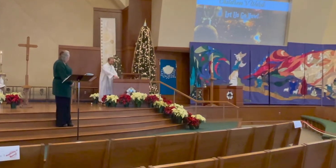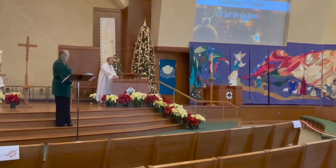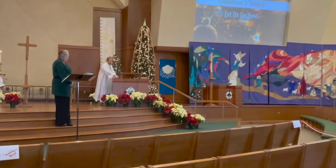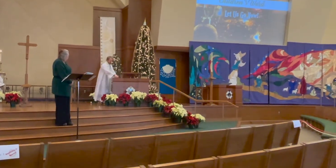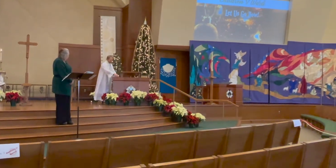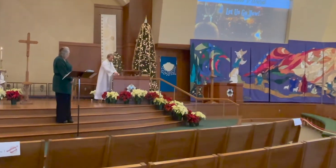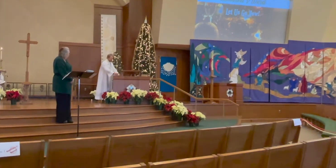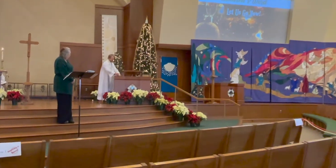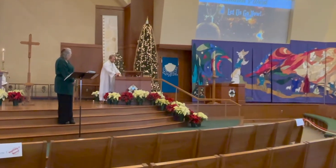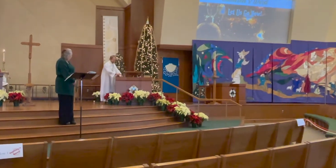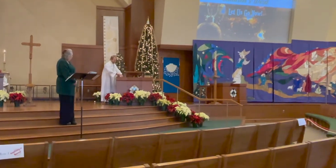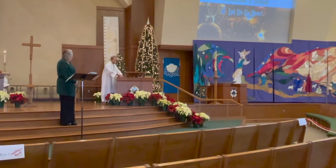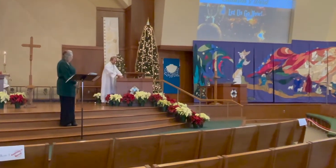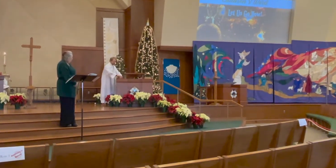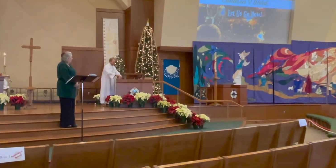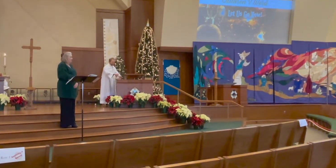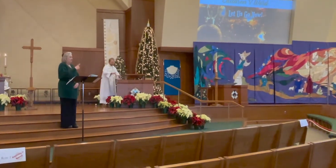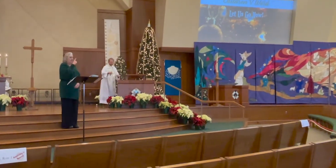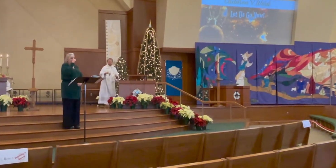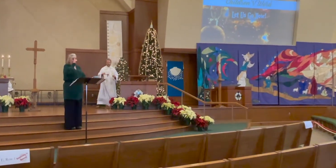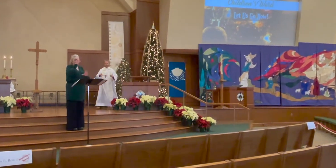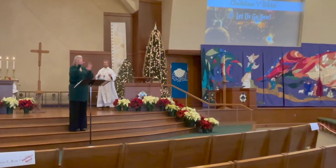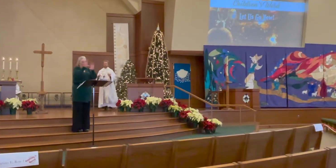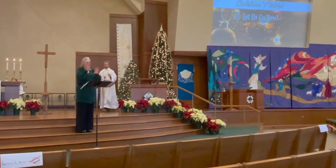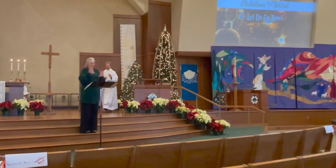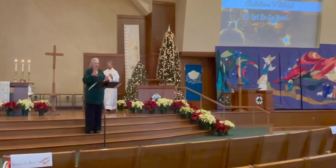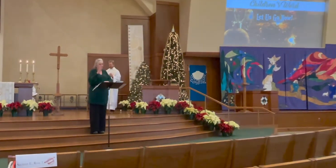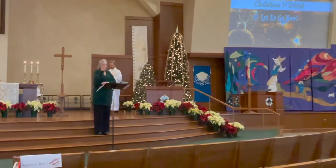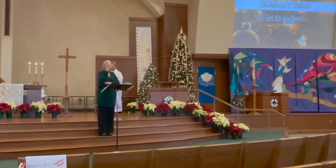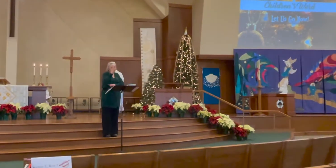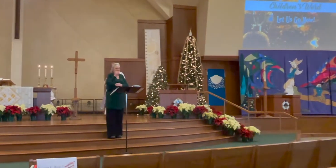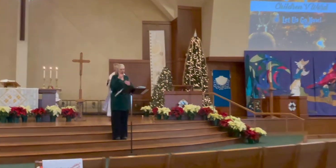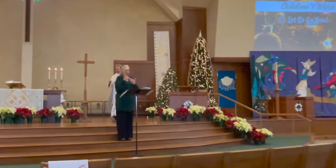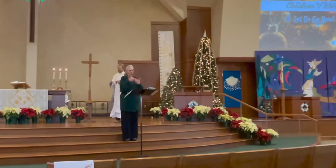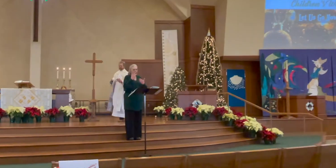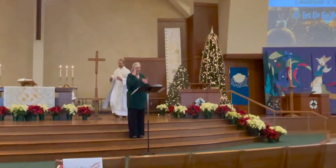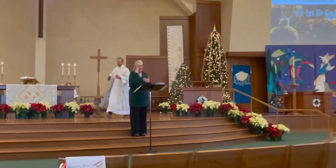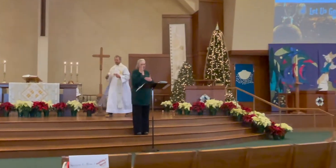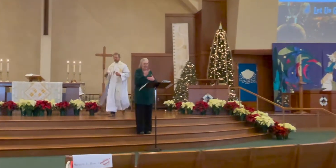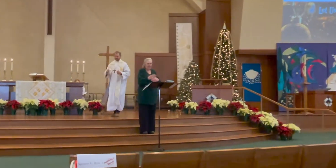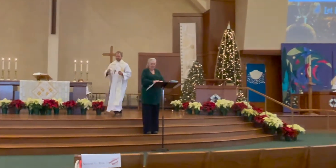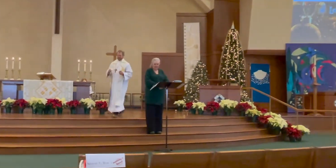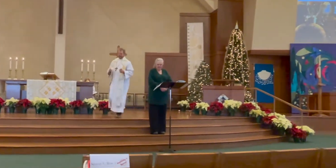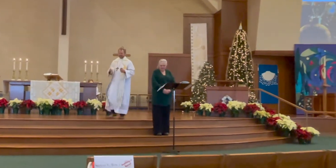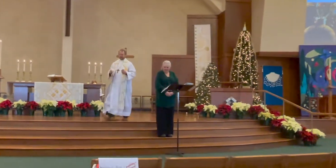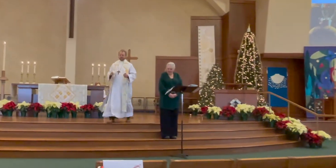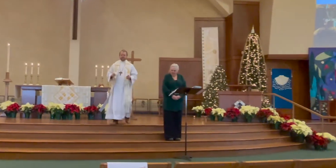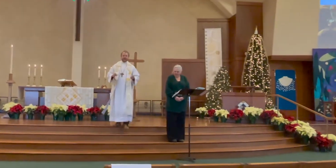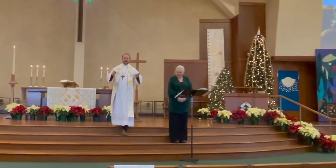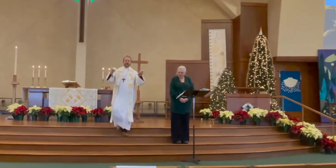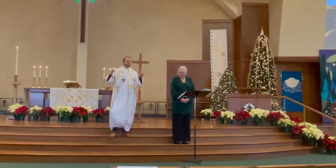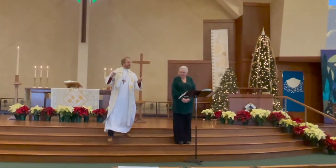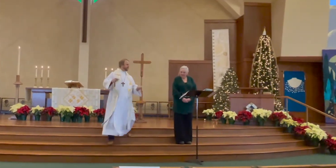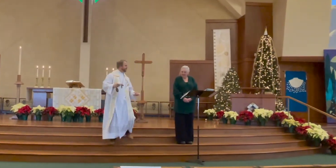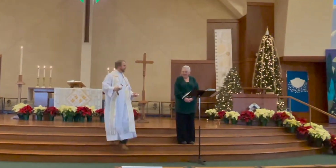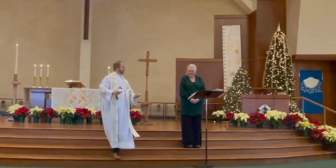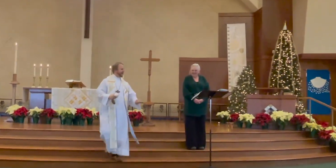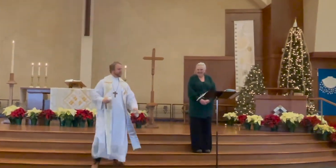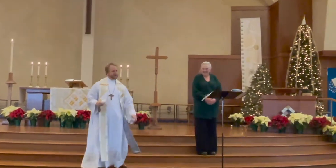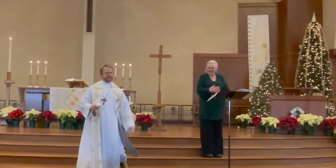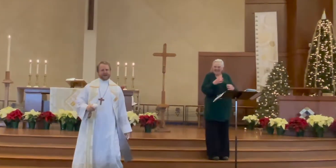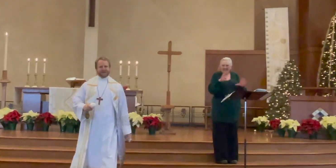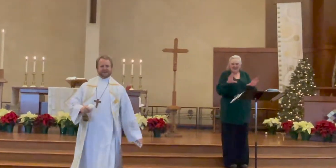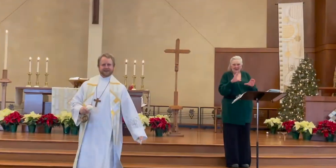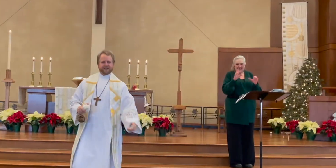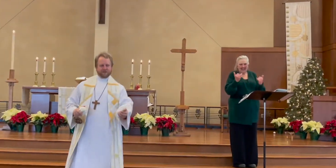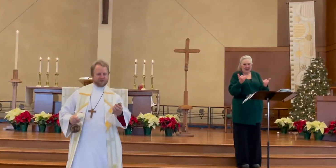These are all ornaments. I'm going to bring them close to you so you can see them. I can do that now with our